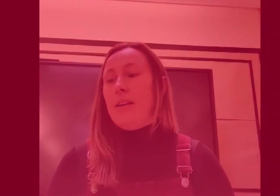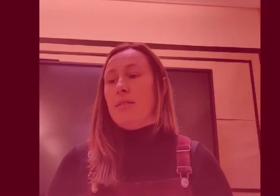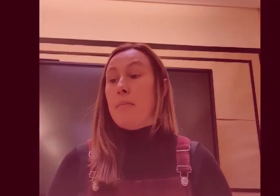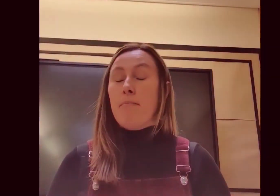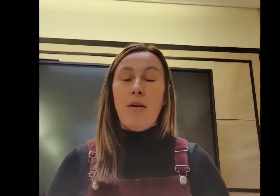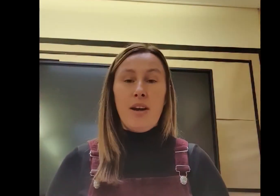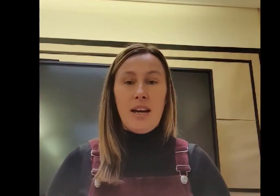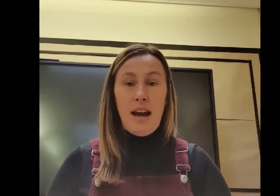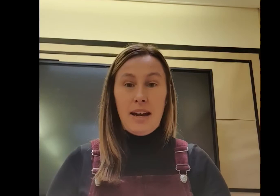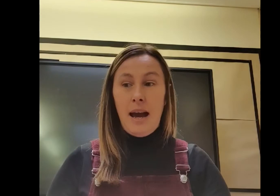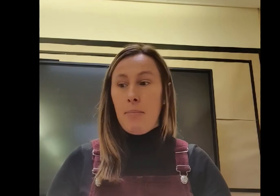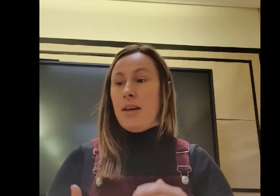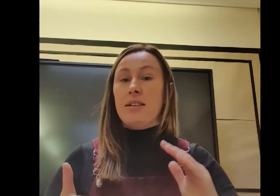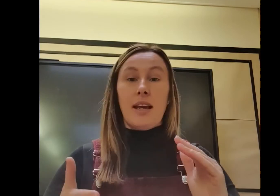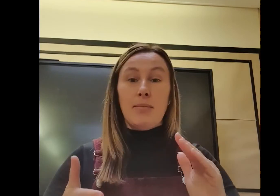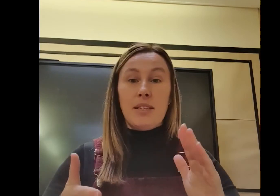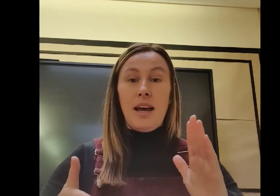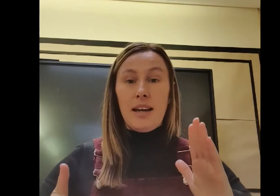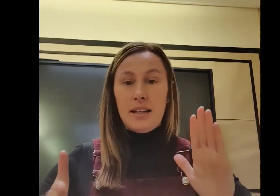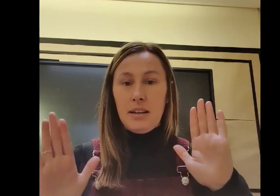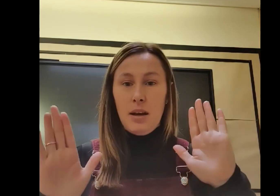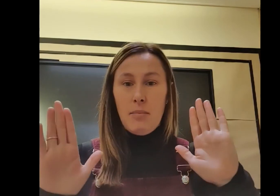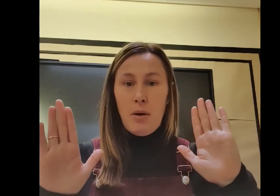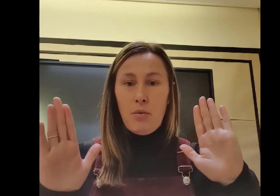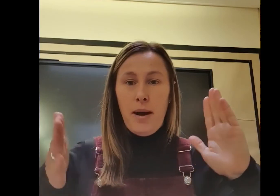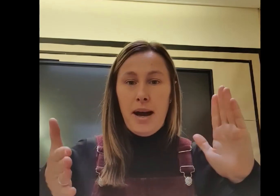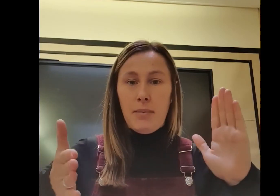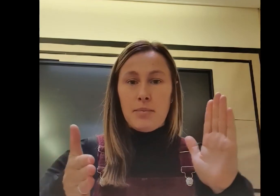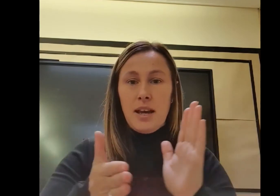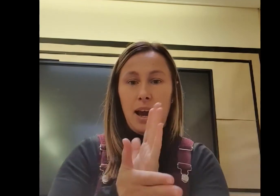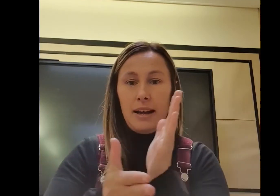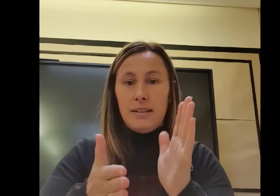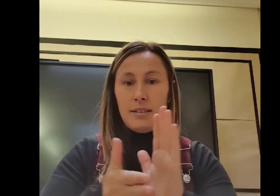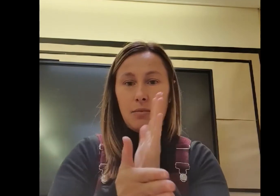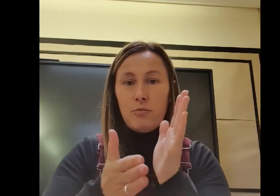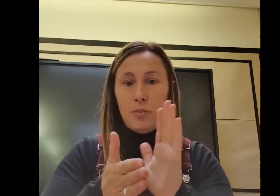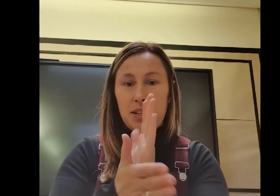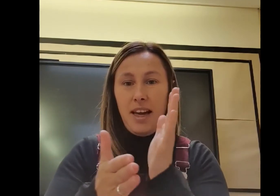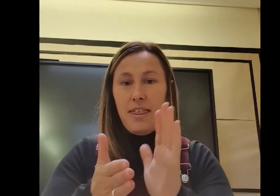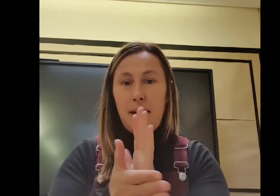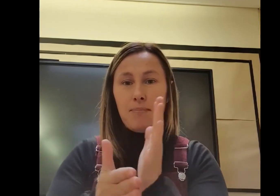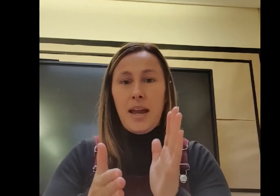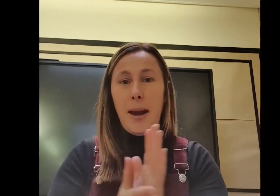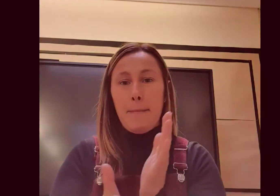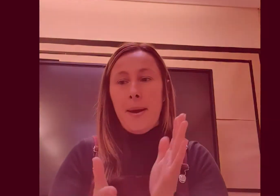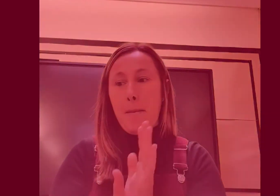And merry and happy are the same sign, both palms and rub together, happy.